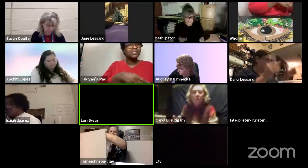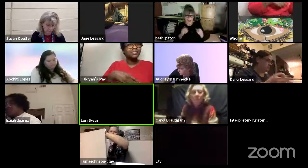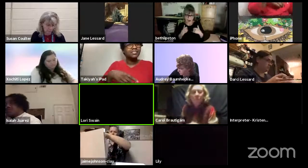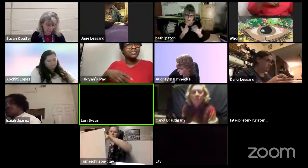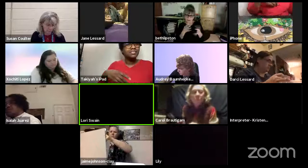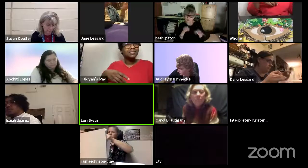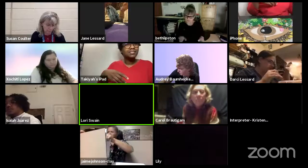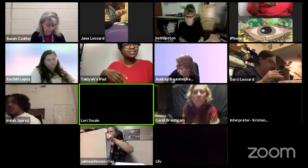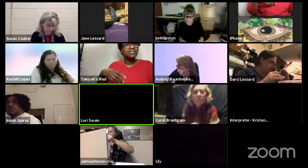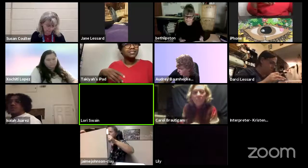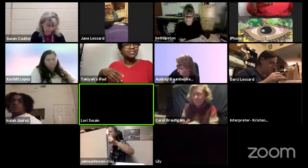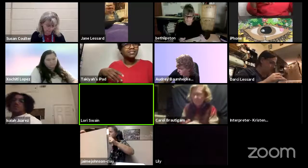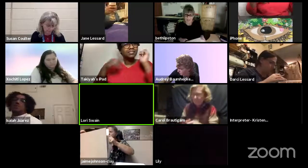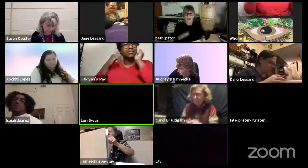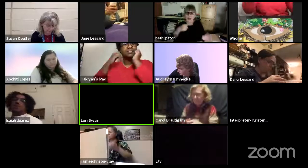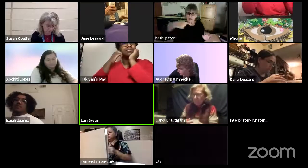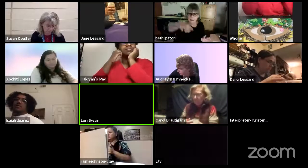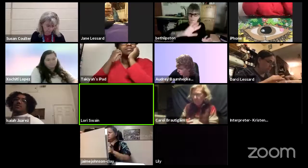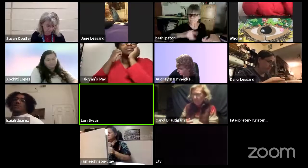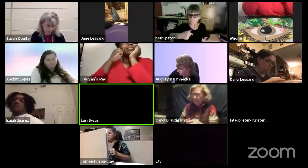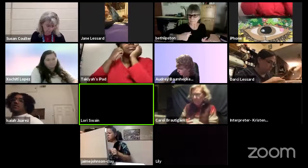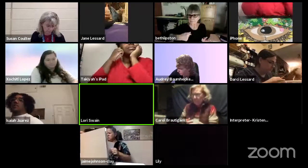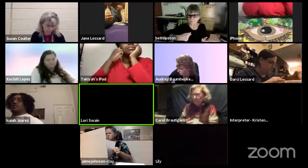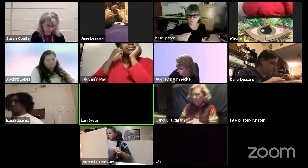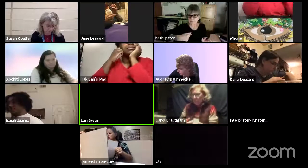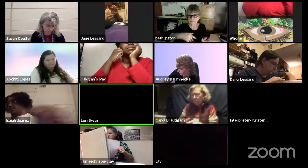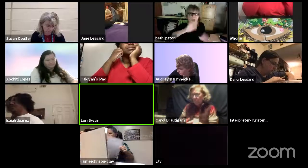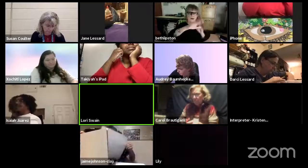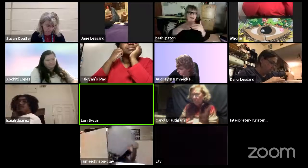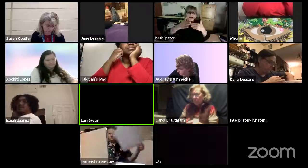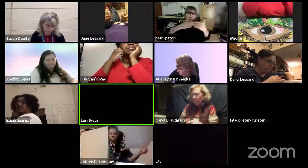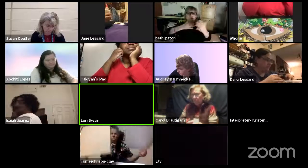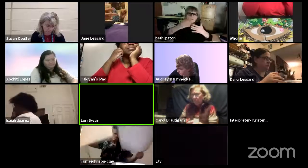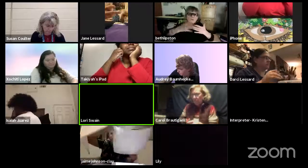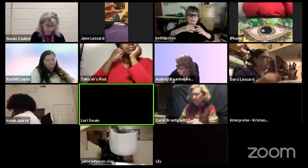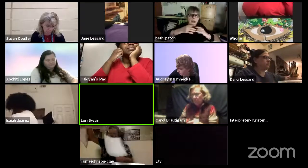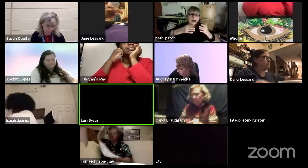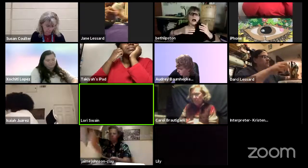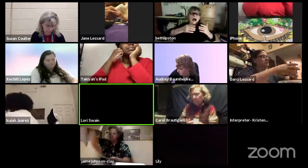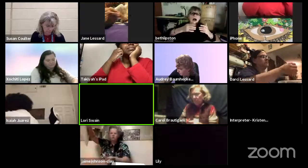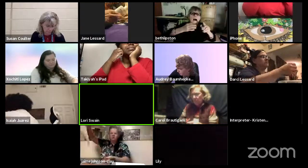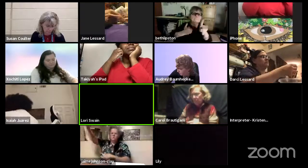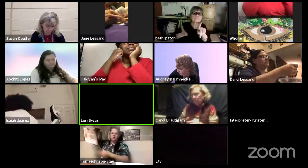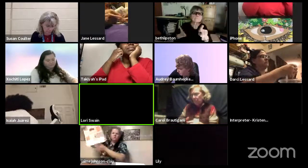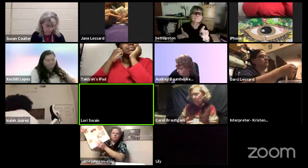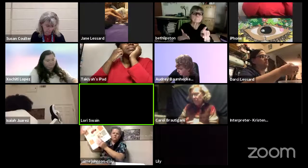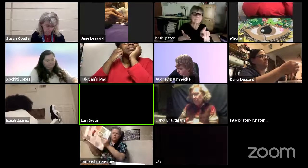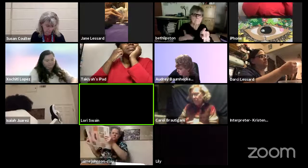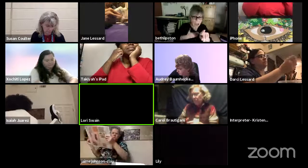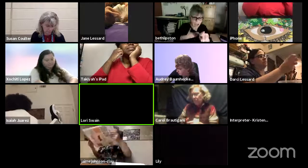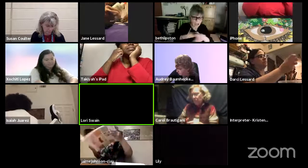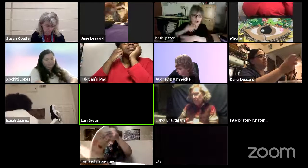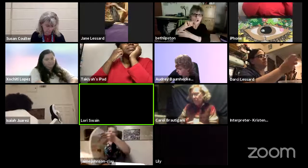So Taki's just checking in with Beth, seeing how her project's done, and she said, I'm done, but I still want to paint.